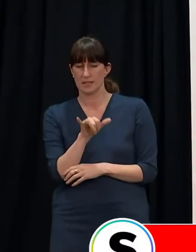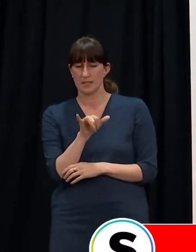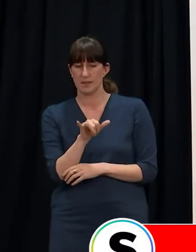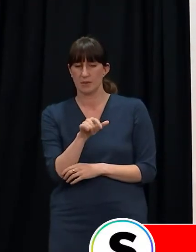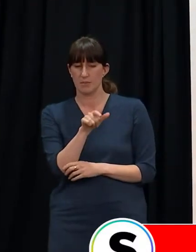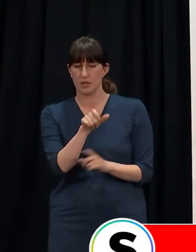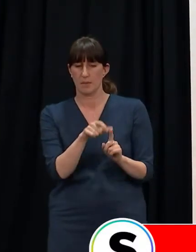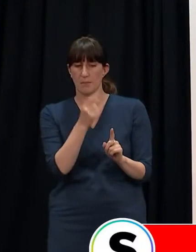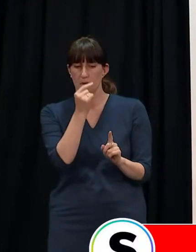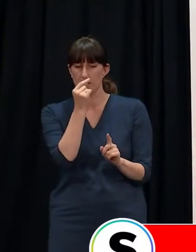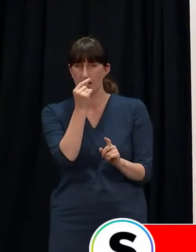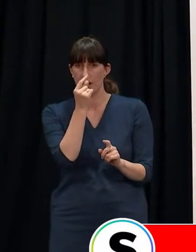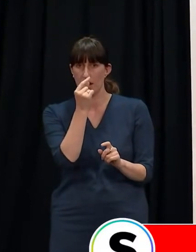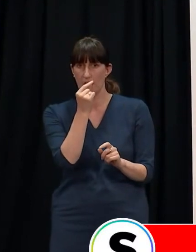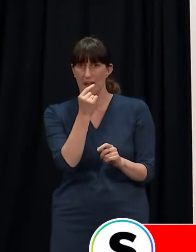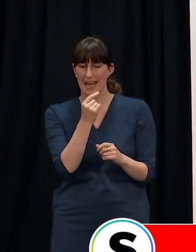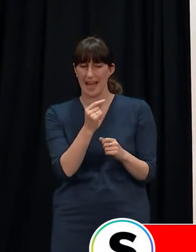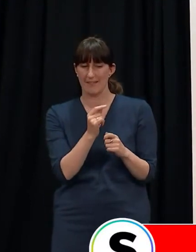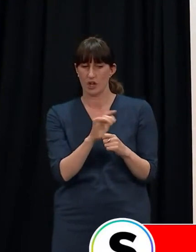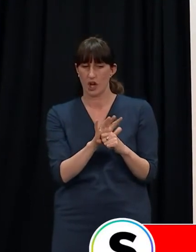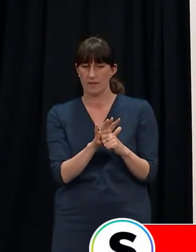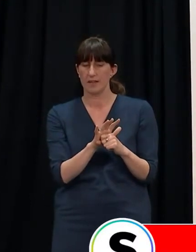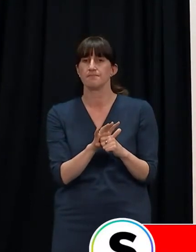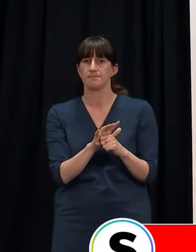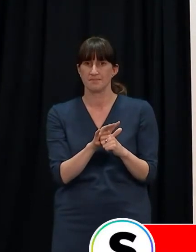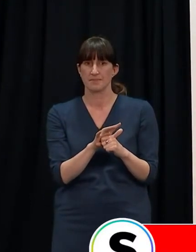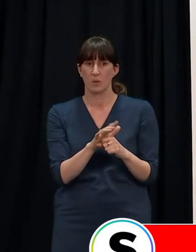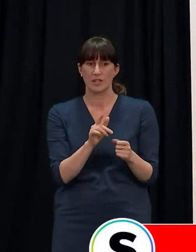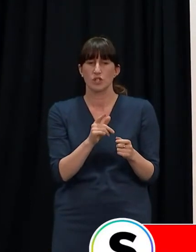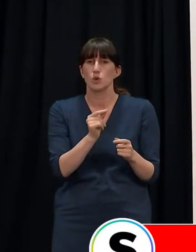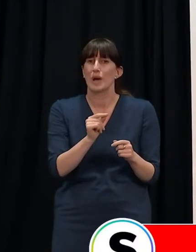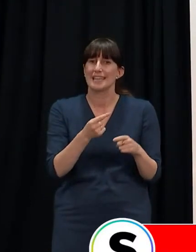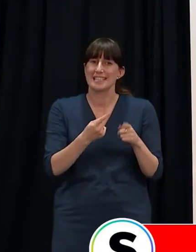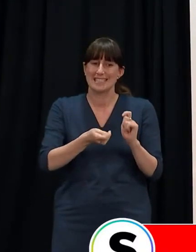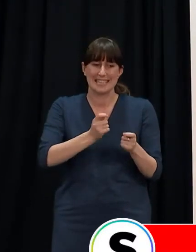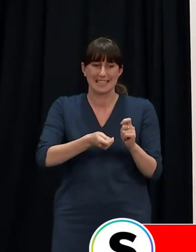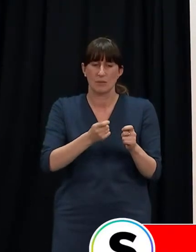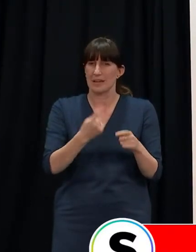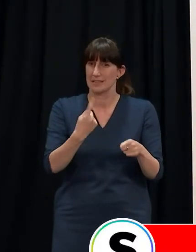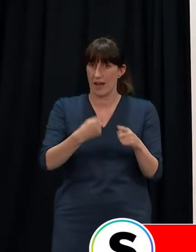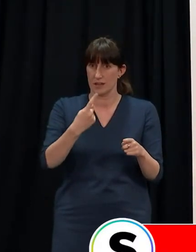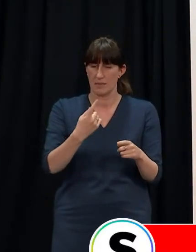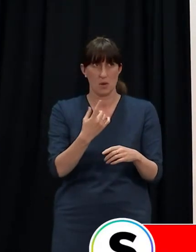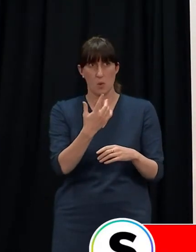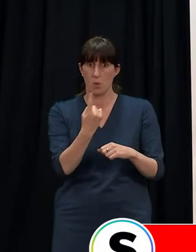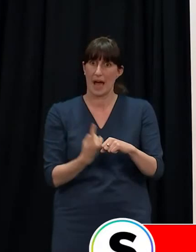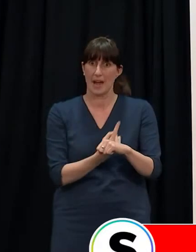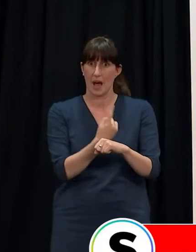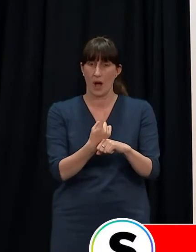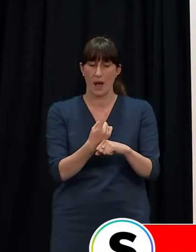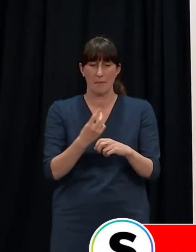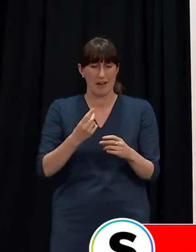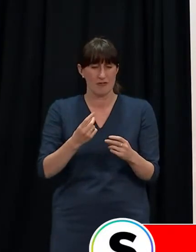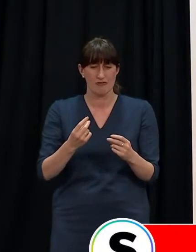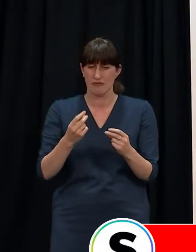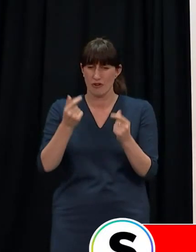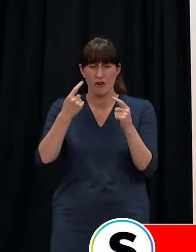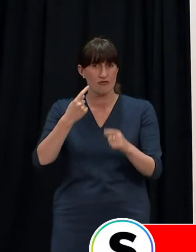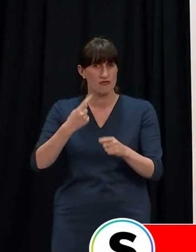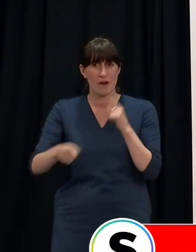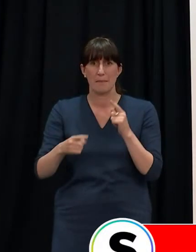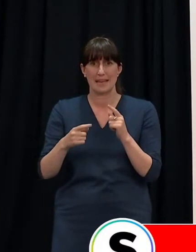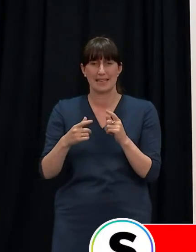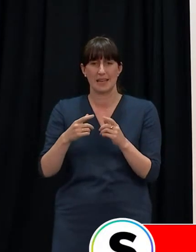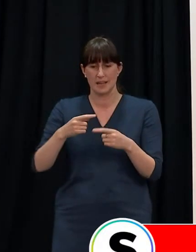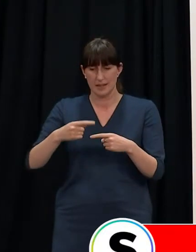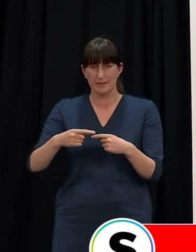got a turnaround of about an hour or so. However, those machines which do that rapid PCR test can only take a very